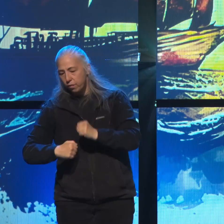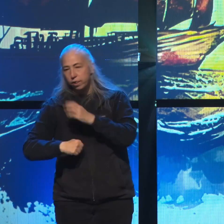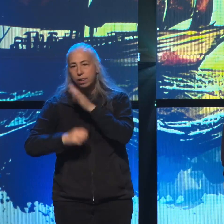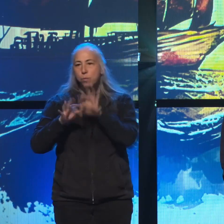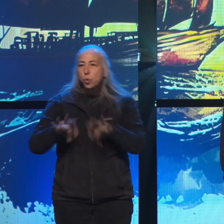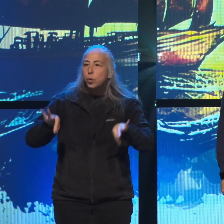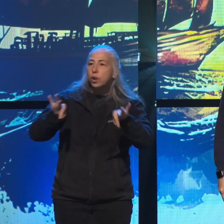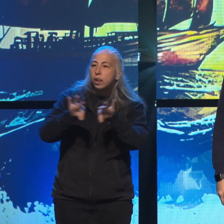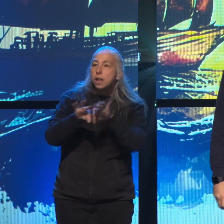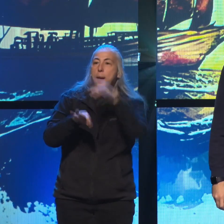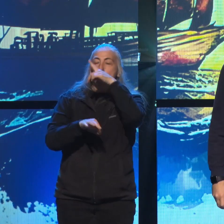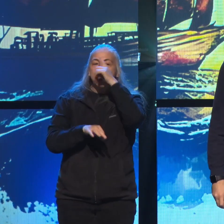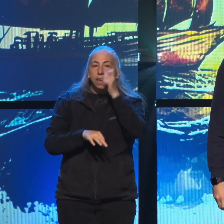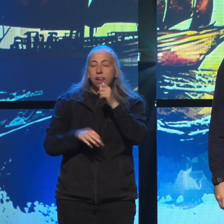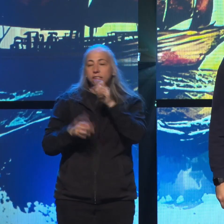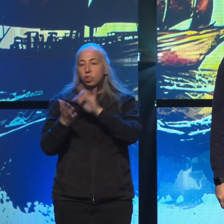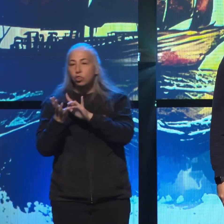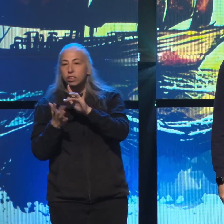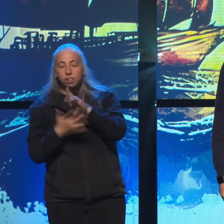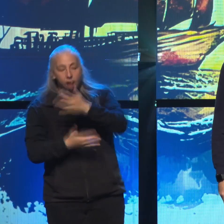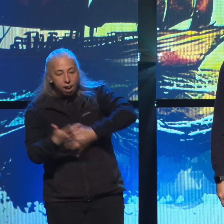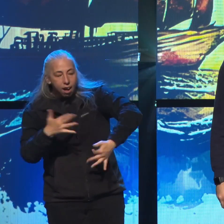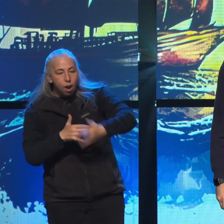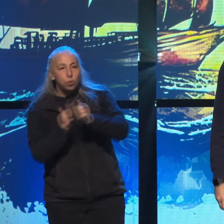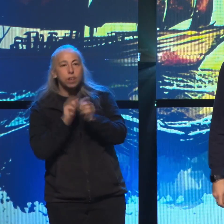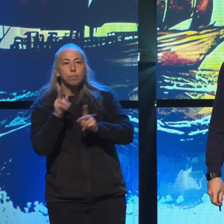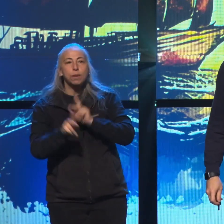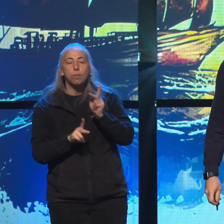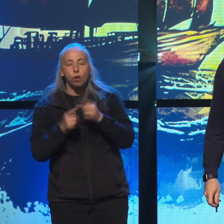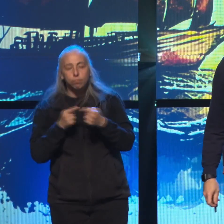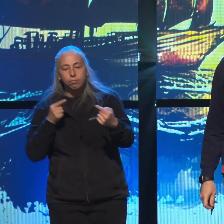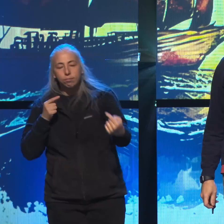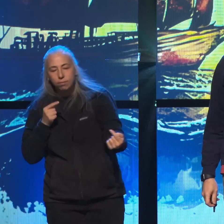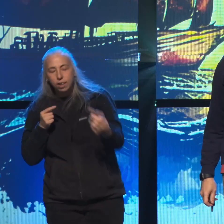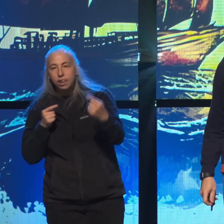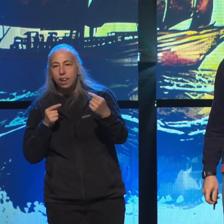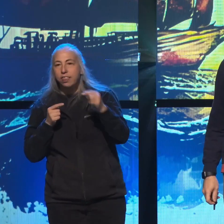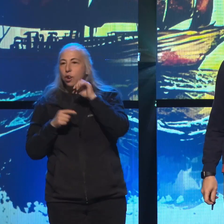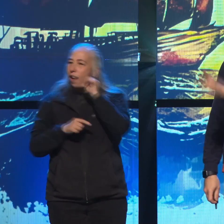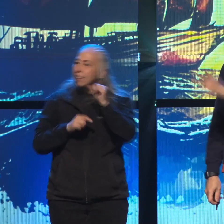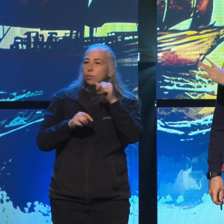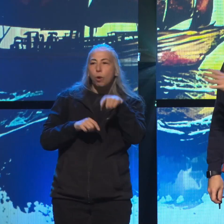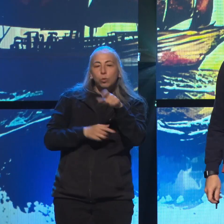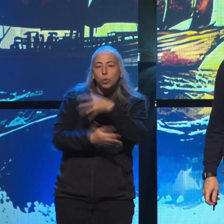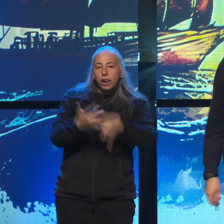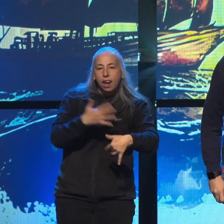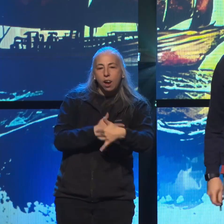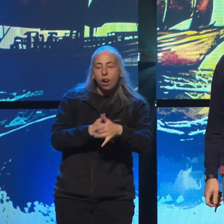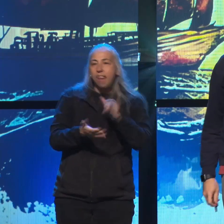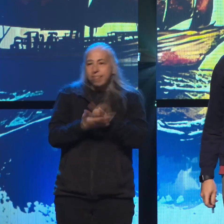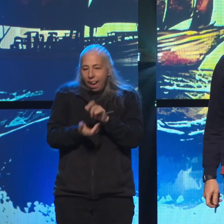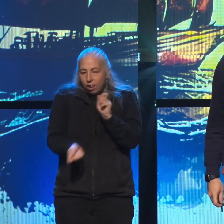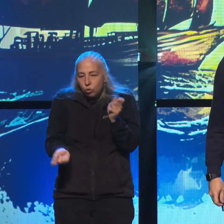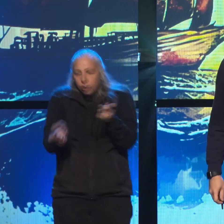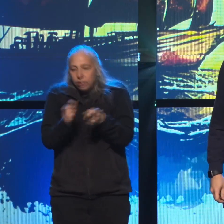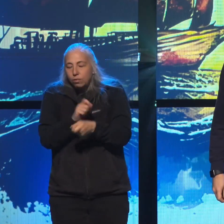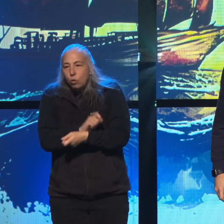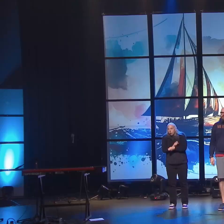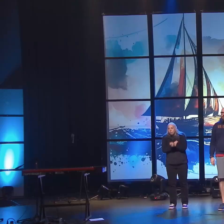that he hung out with the people you weren't supposed to hang out with, and that transformed the way he saw the world and God and faith. I just believe that